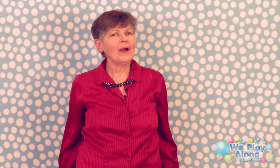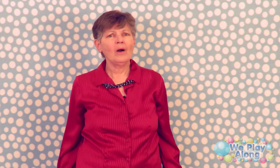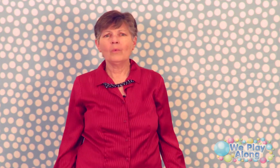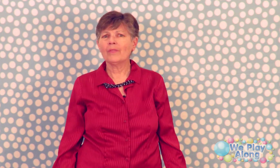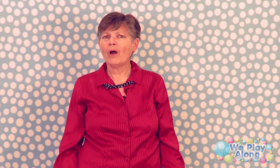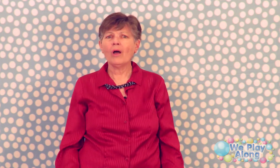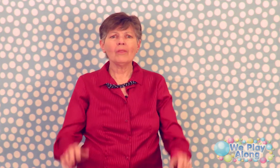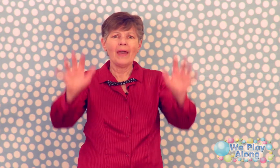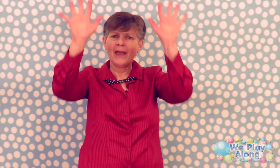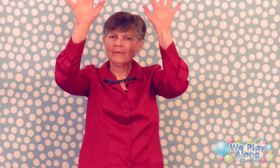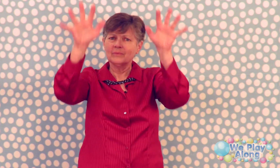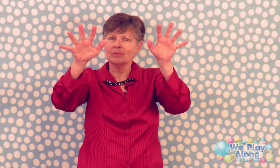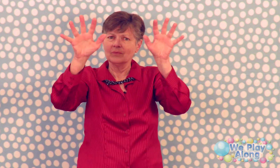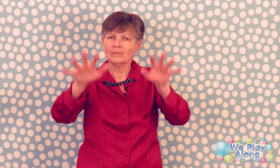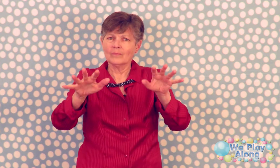well, with all that,